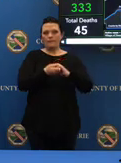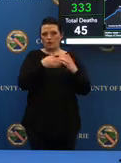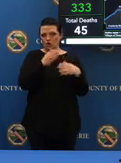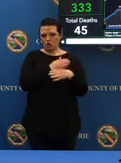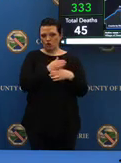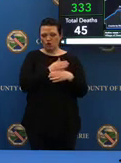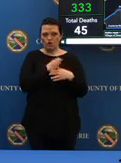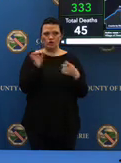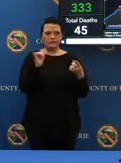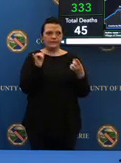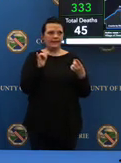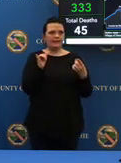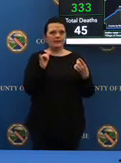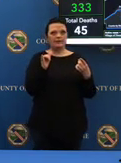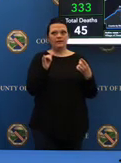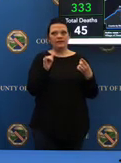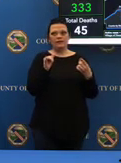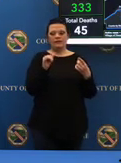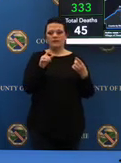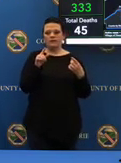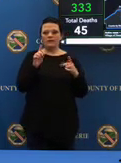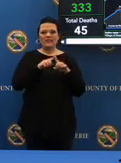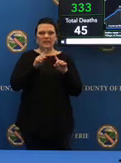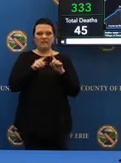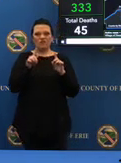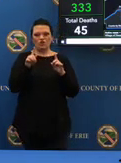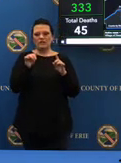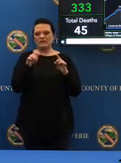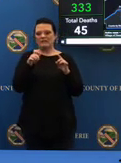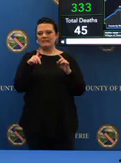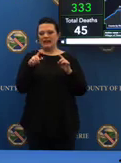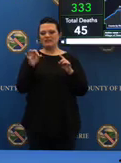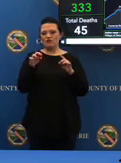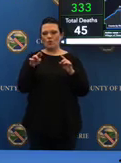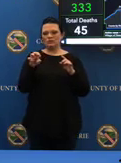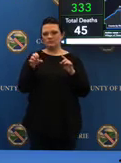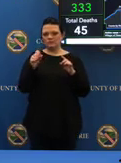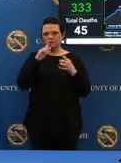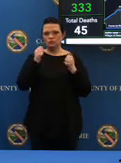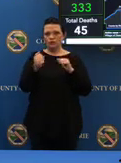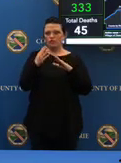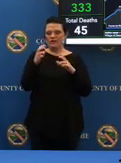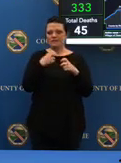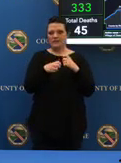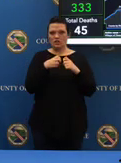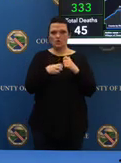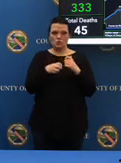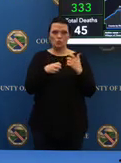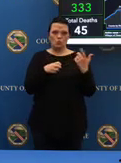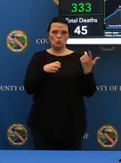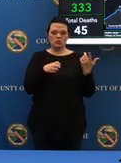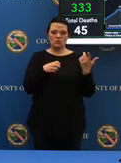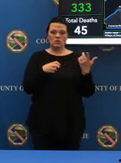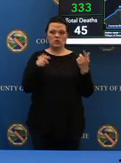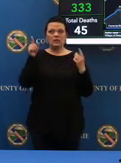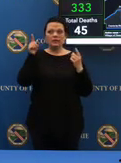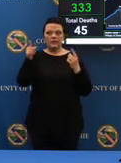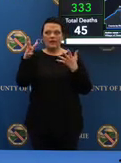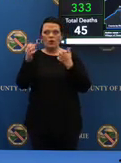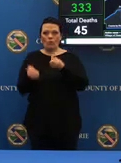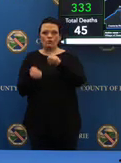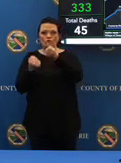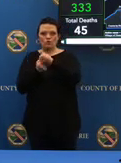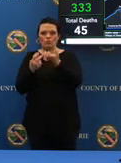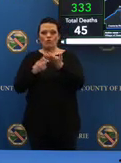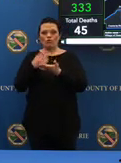the Health Disparity Task Force to address the issues. They are looking to support a